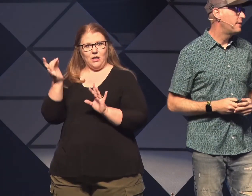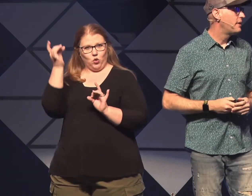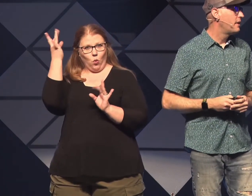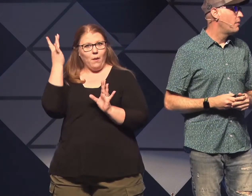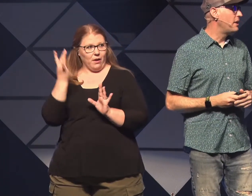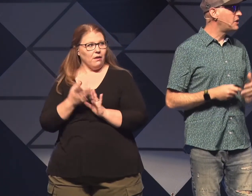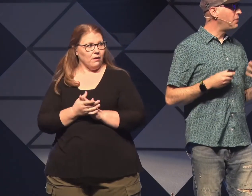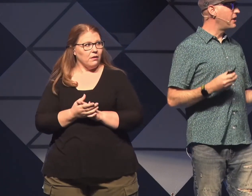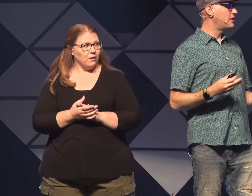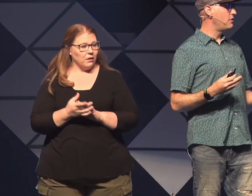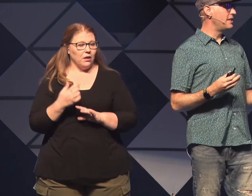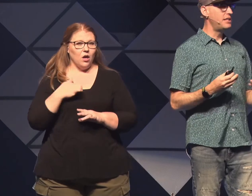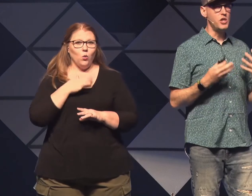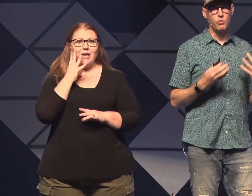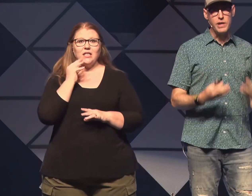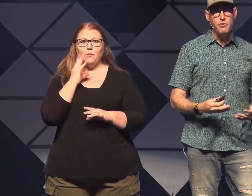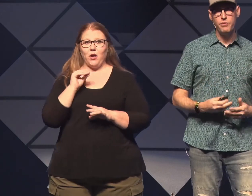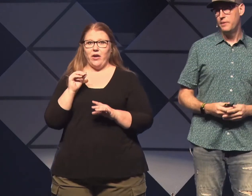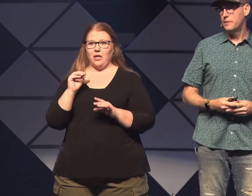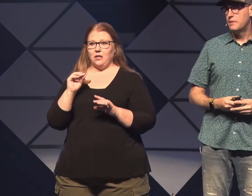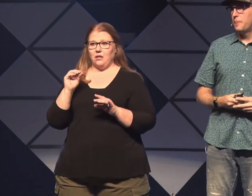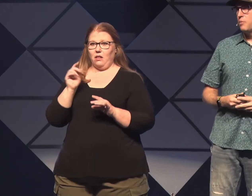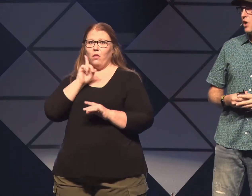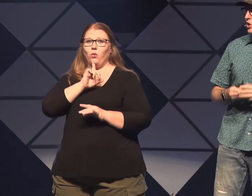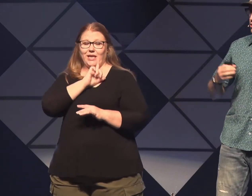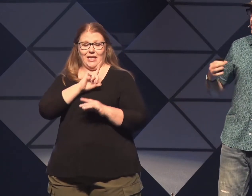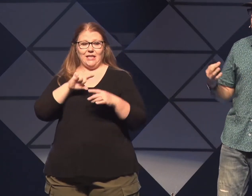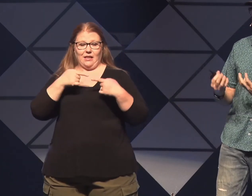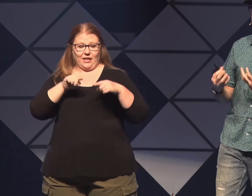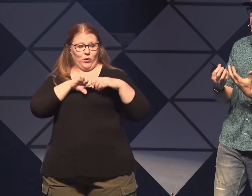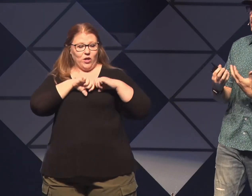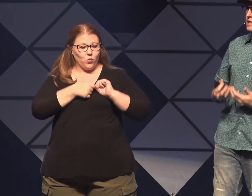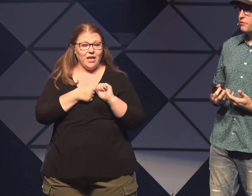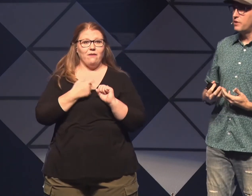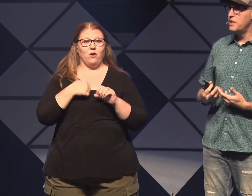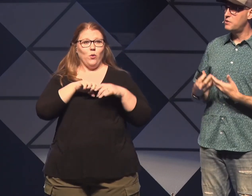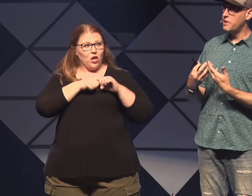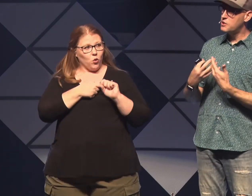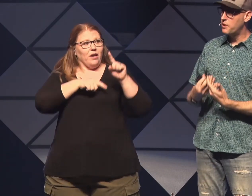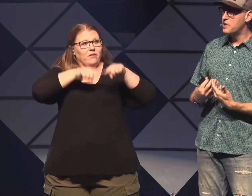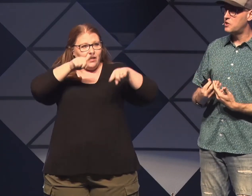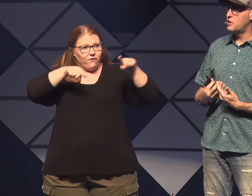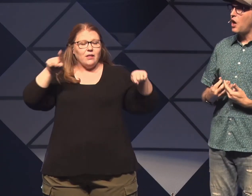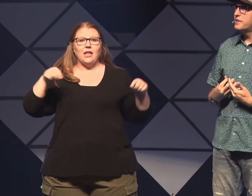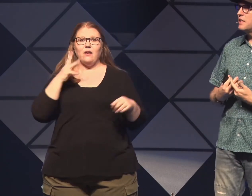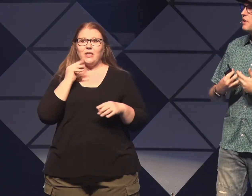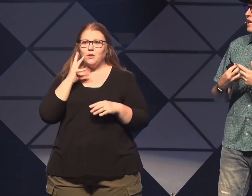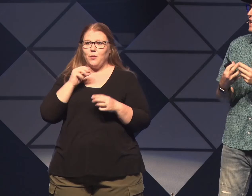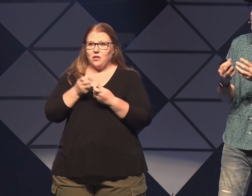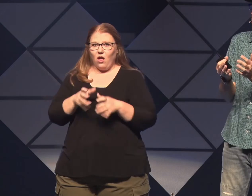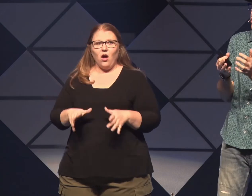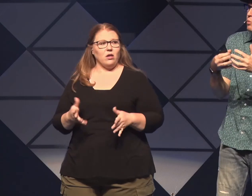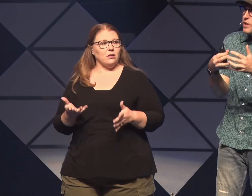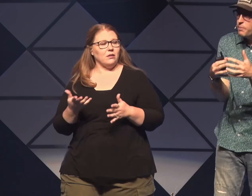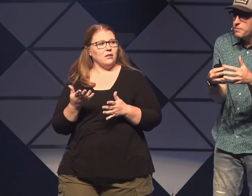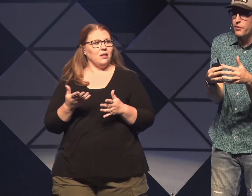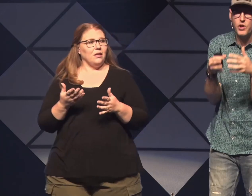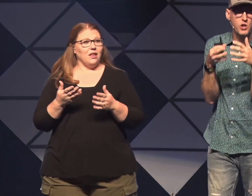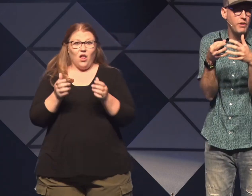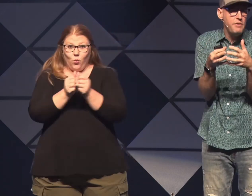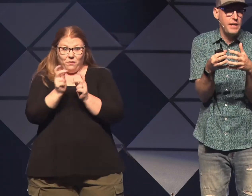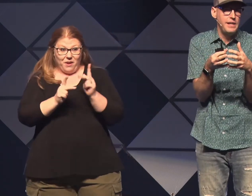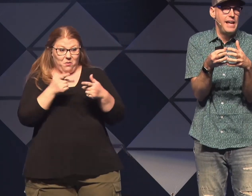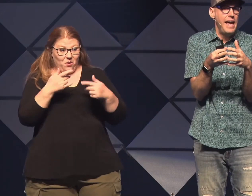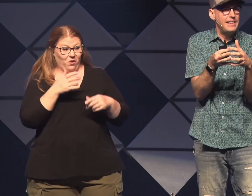trauma. We experience loneliness in grief. We all grieve uniquely and differently, so we experience loss. Even when we're with people